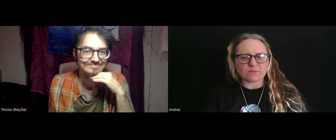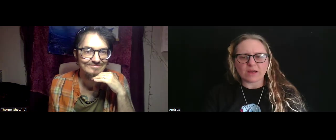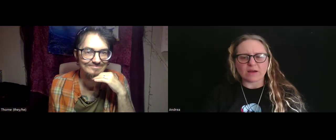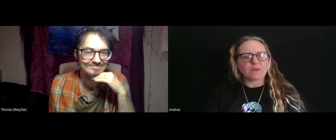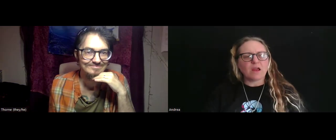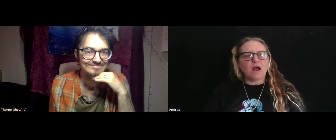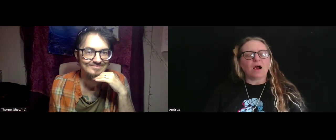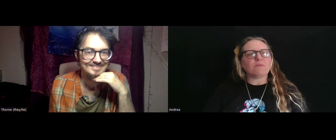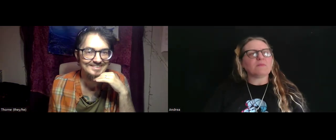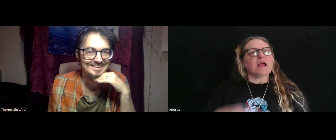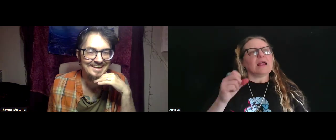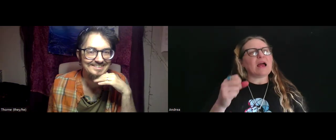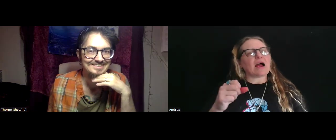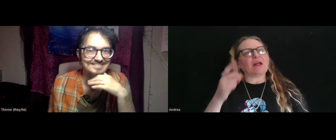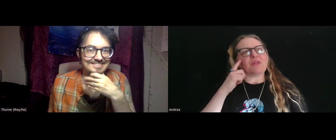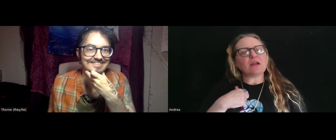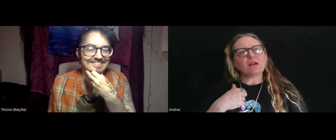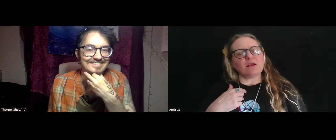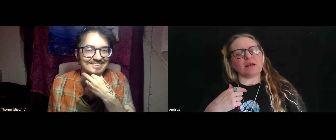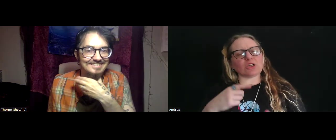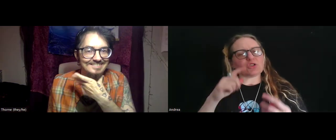yeah. Um, yeah, I think so.